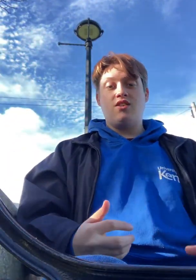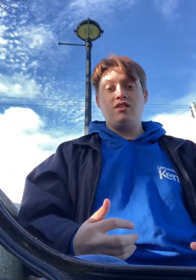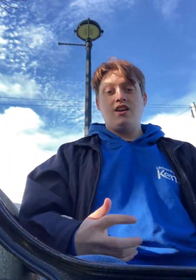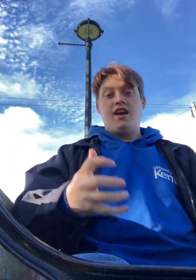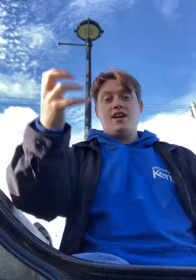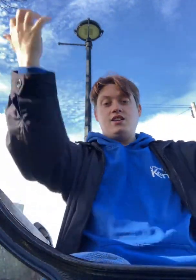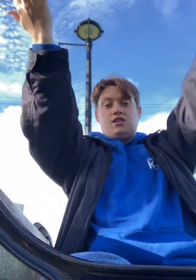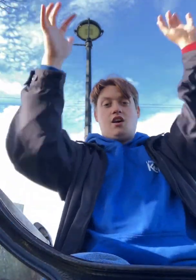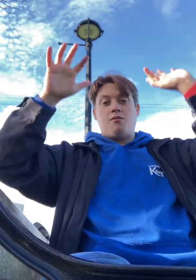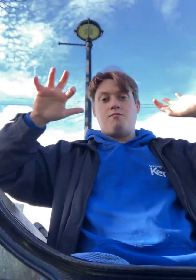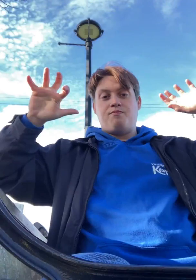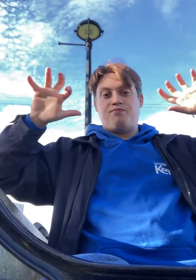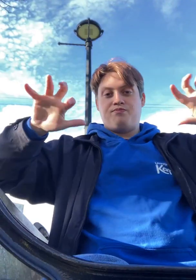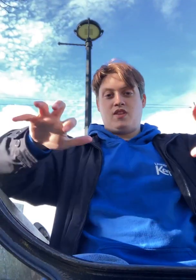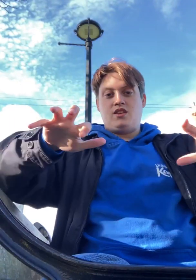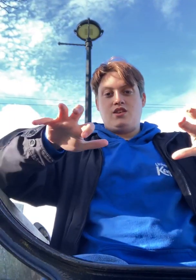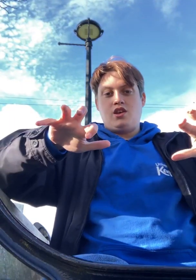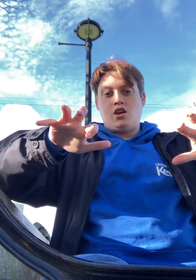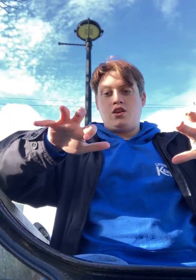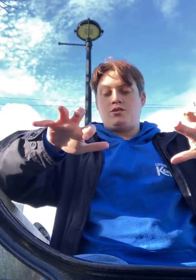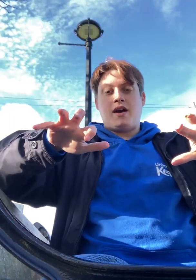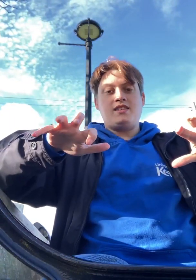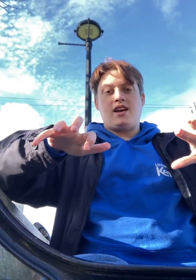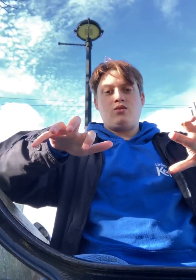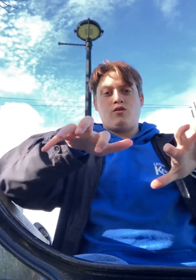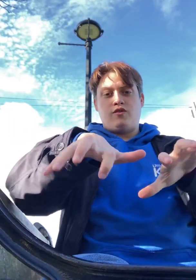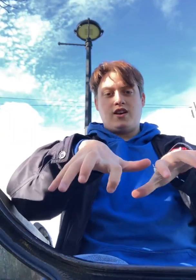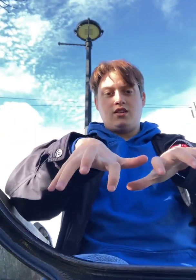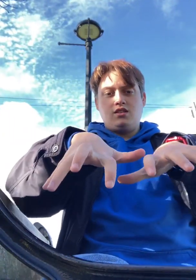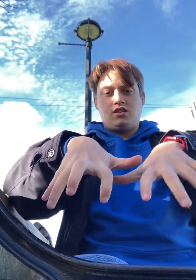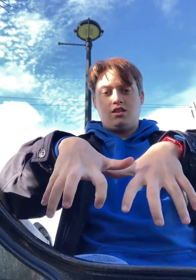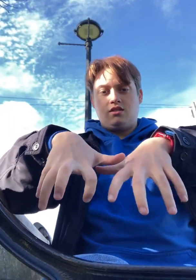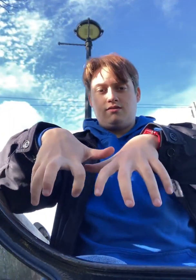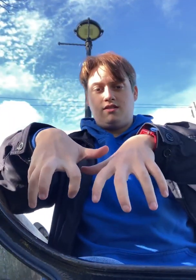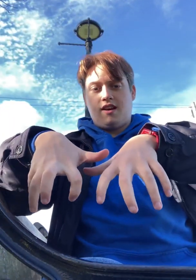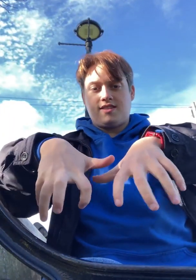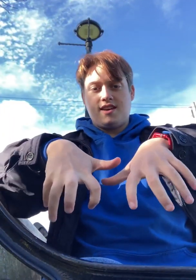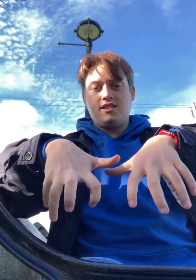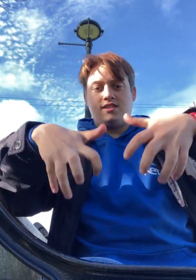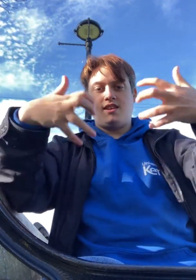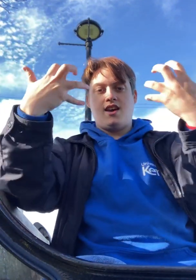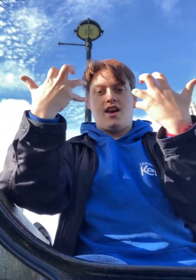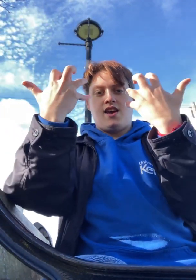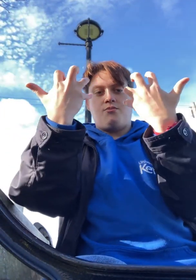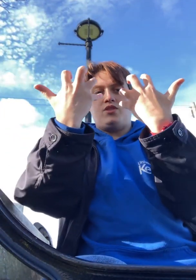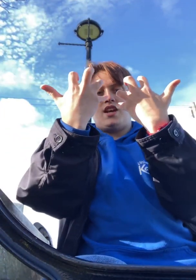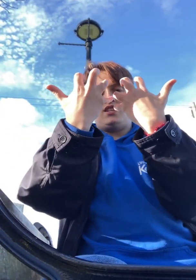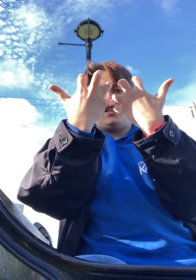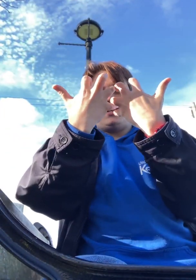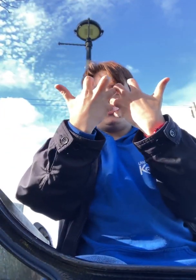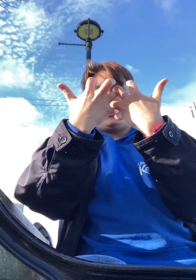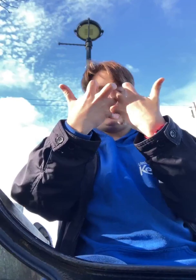Engineering is you space out your fingers like this and pretend to interlink